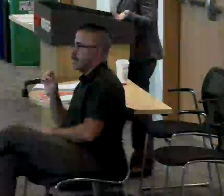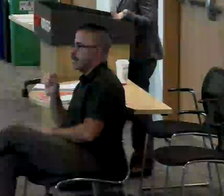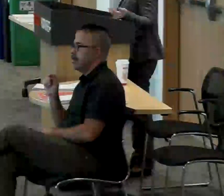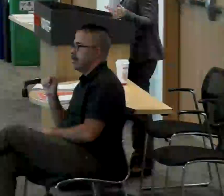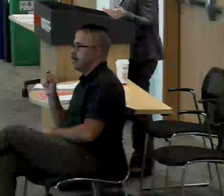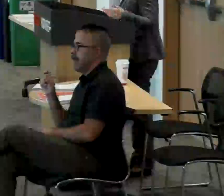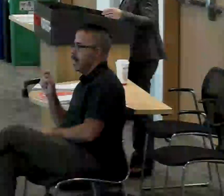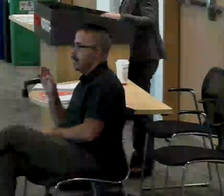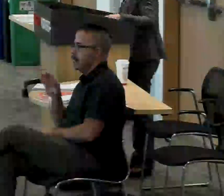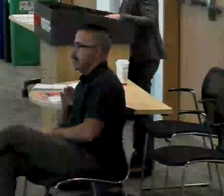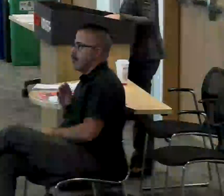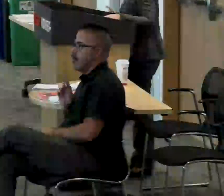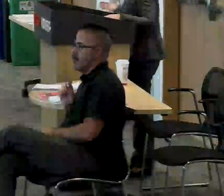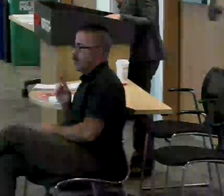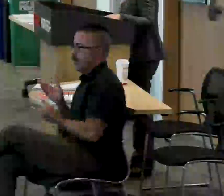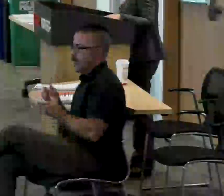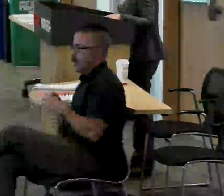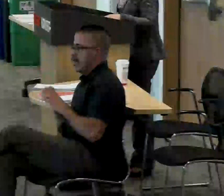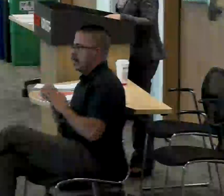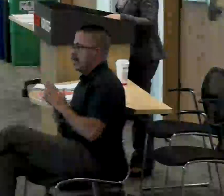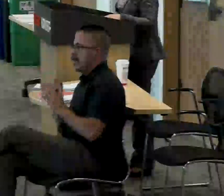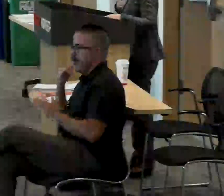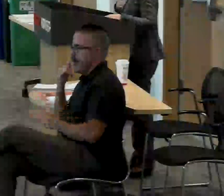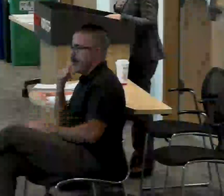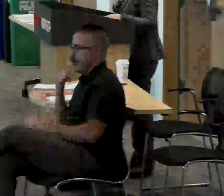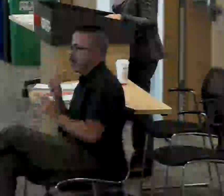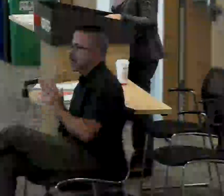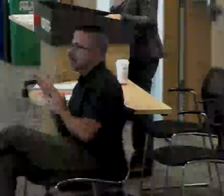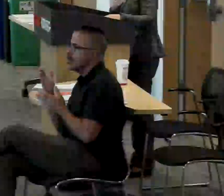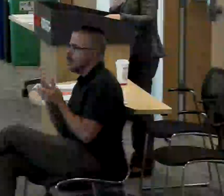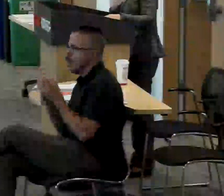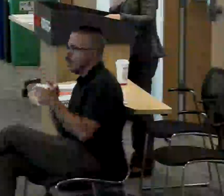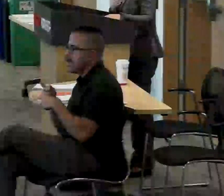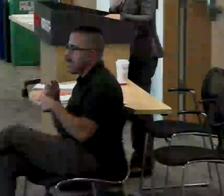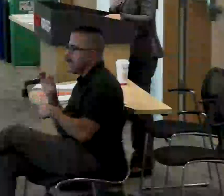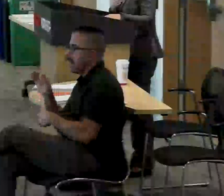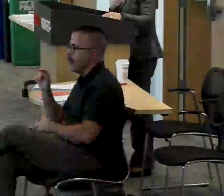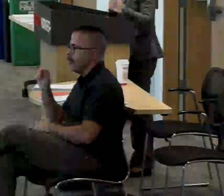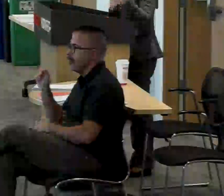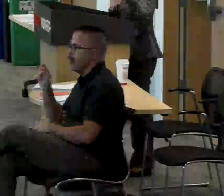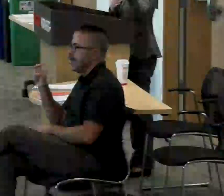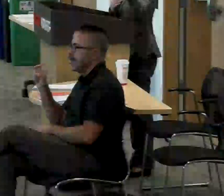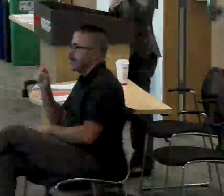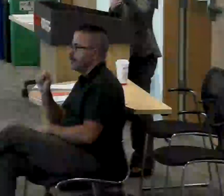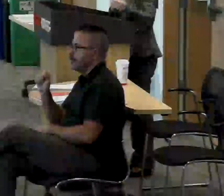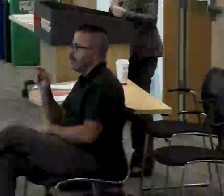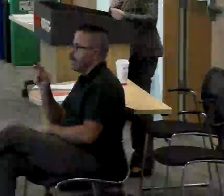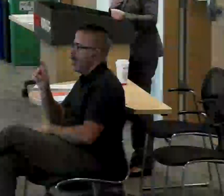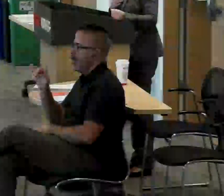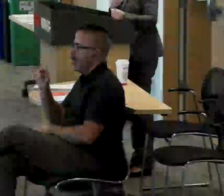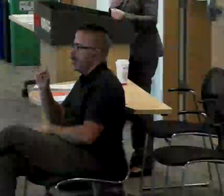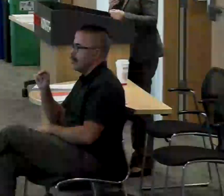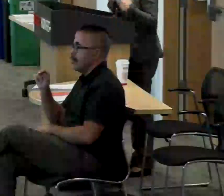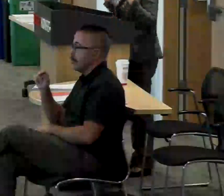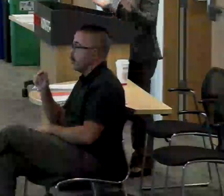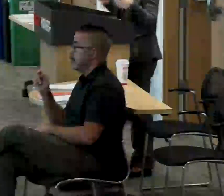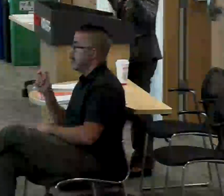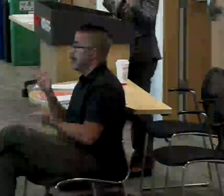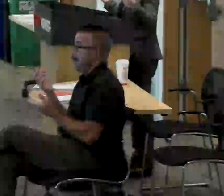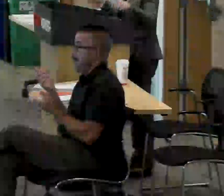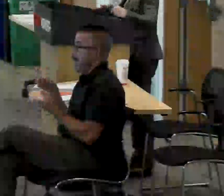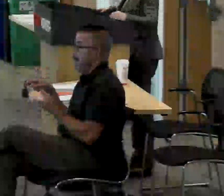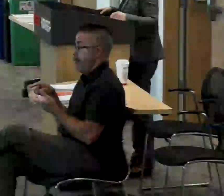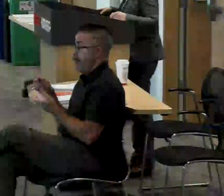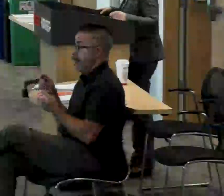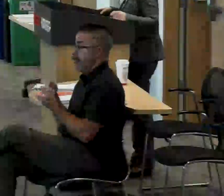sort of tax audit. We don't approve or disapprove expenses. Many programs actually have debit cards. Again,